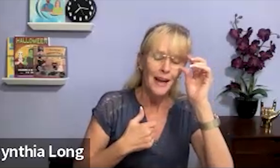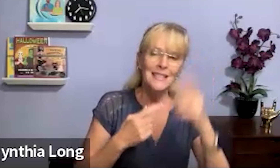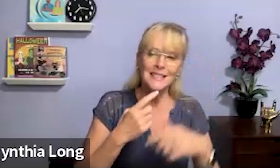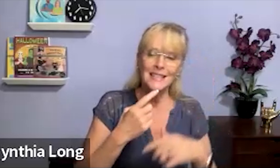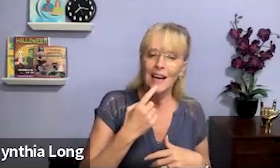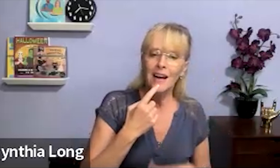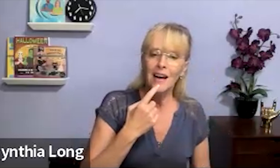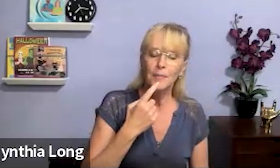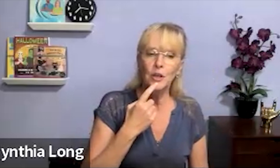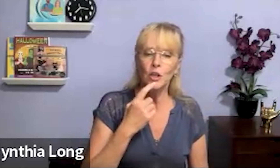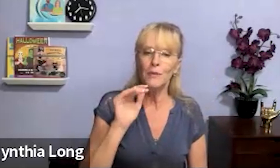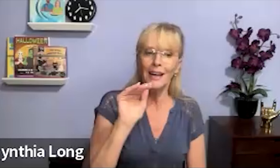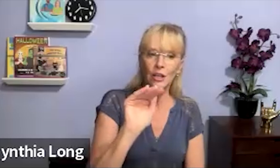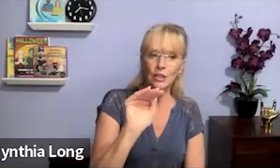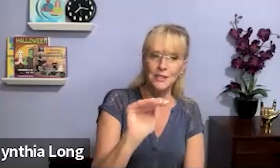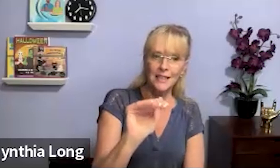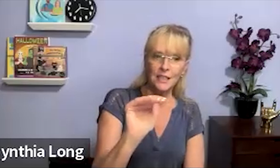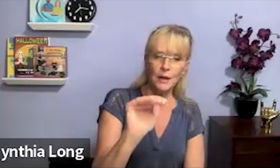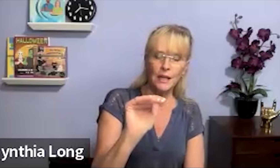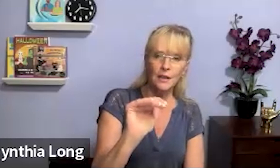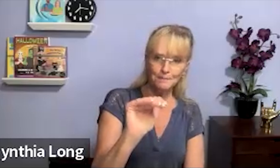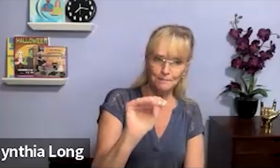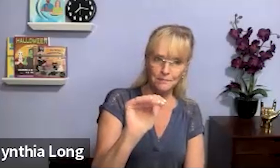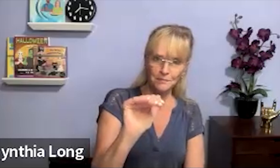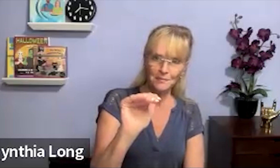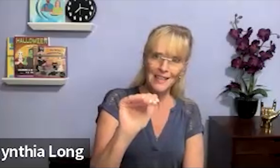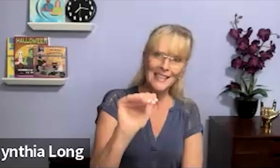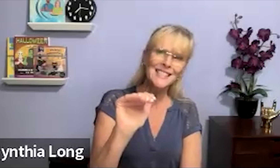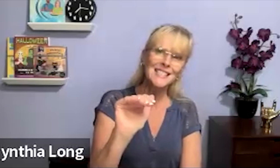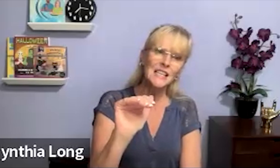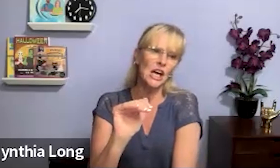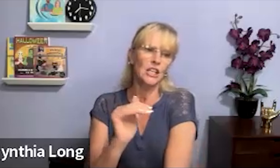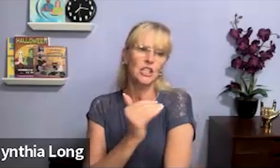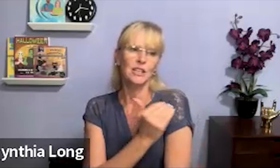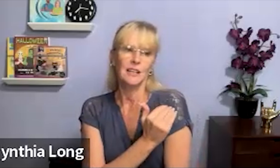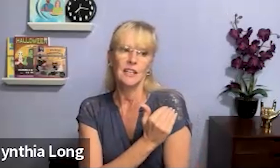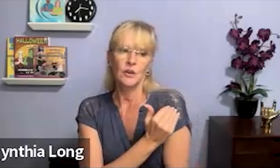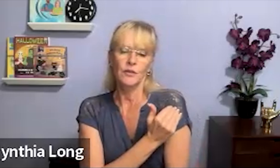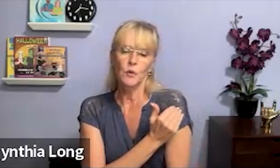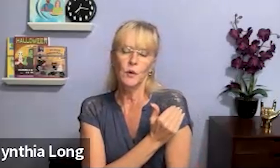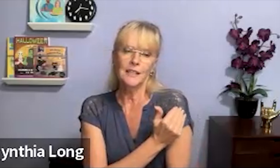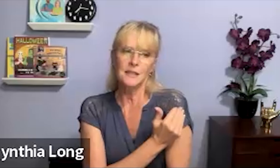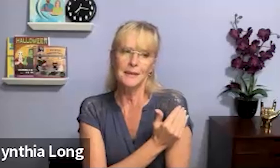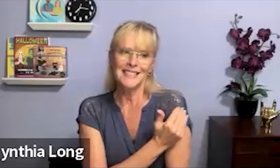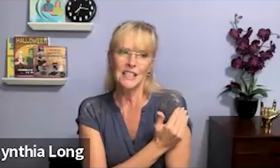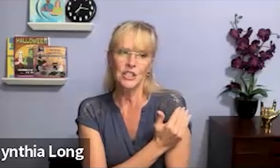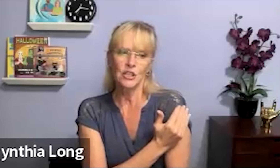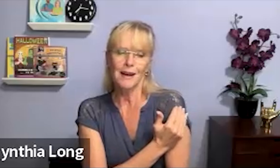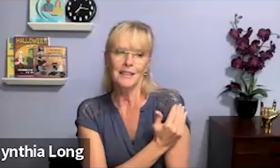might say, you see this right here? This is the nudge. So if you wanted to get somebody's attention, you might